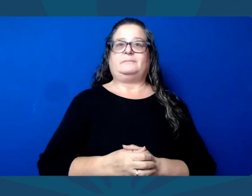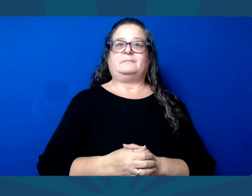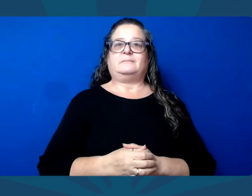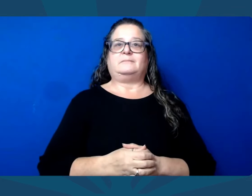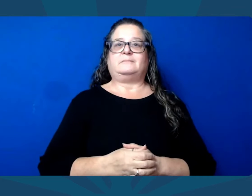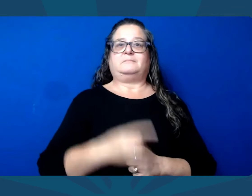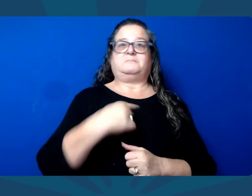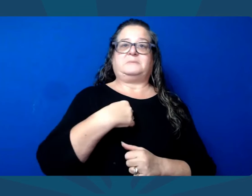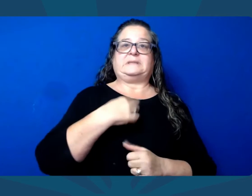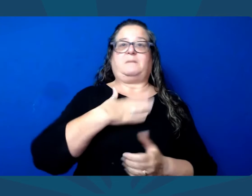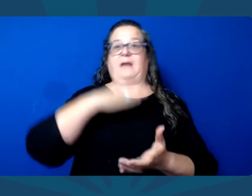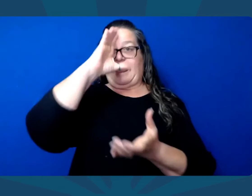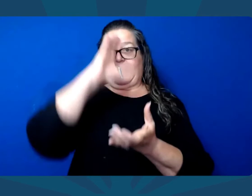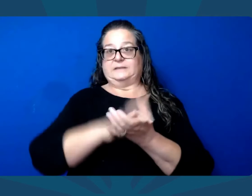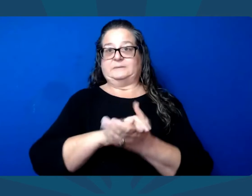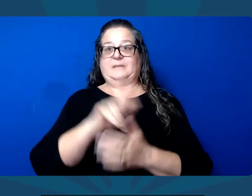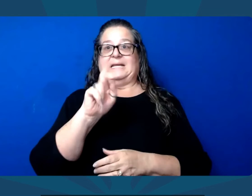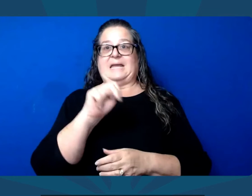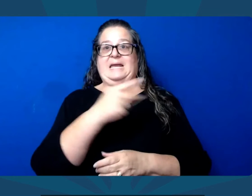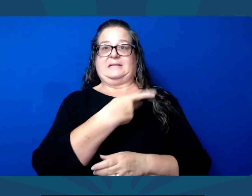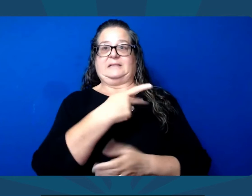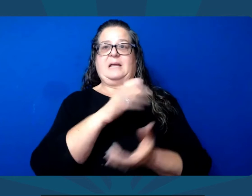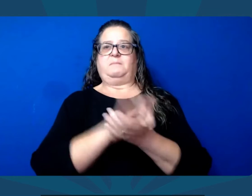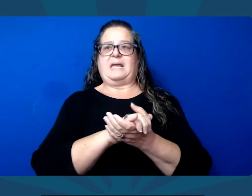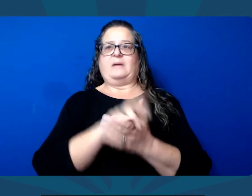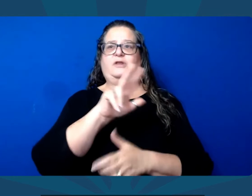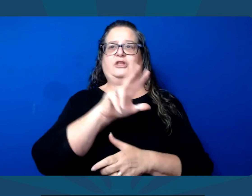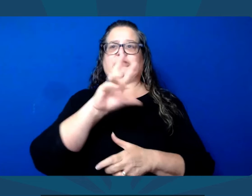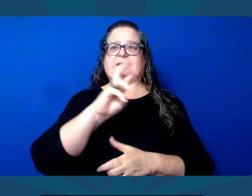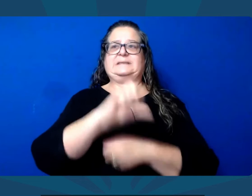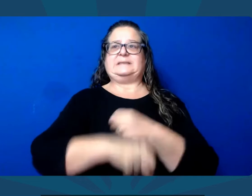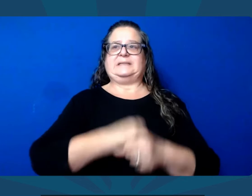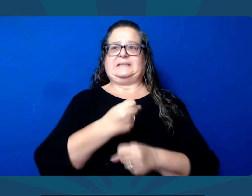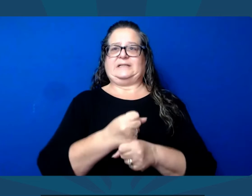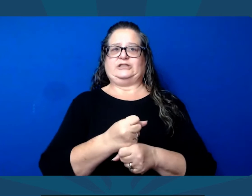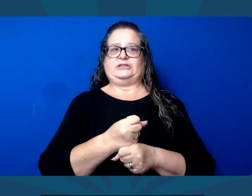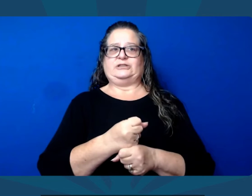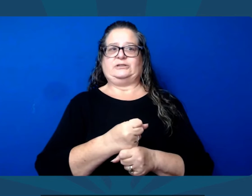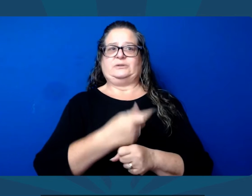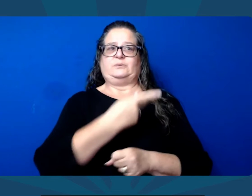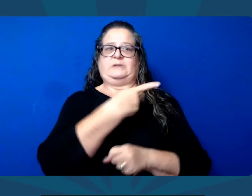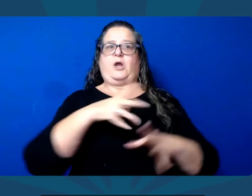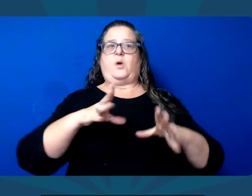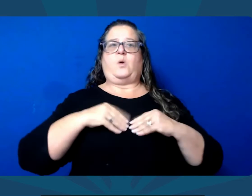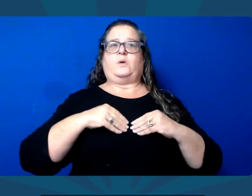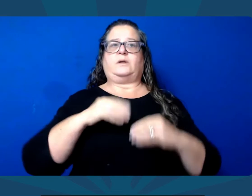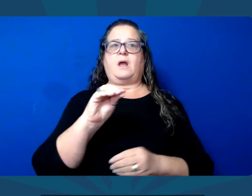her live the American dream. Joanne and her husband, Ken, have been married for 36